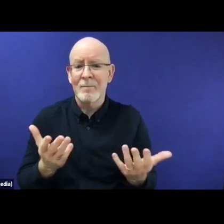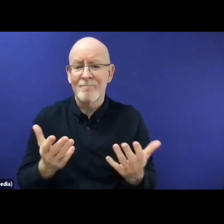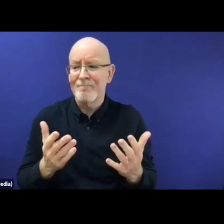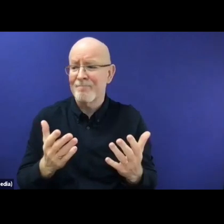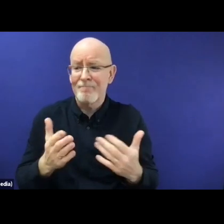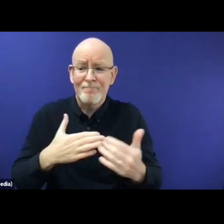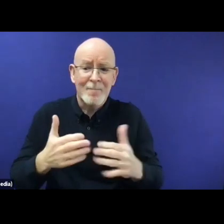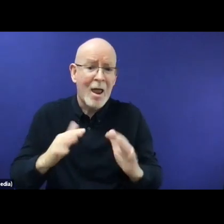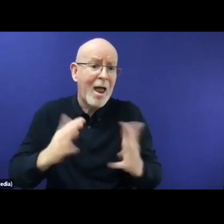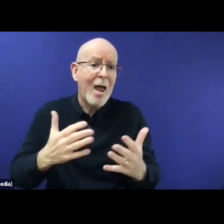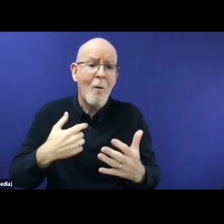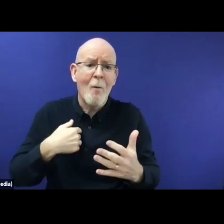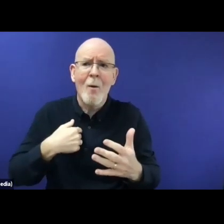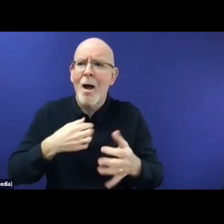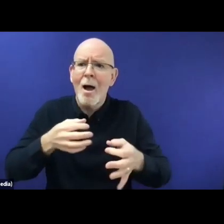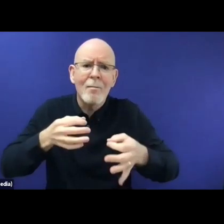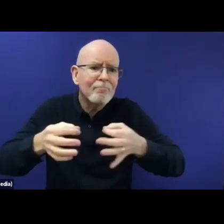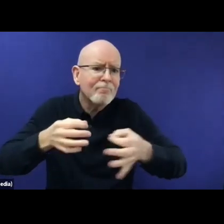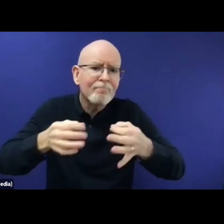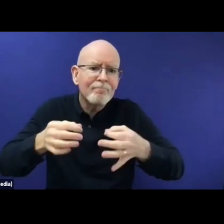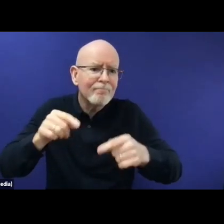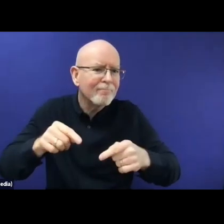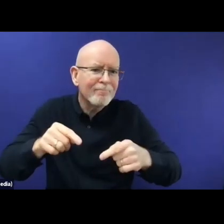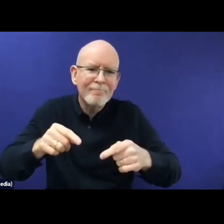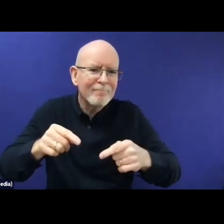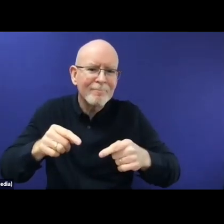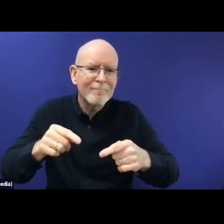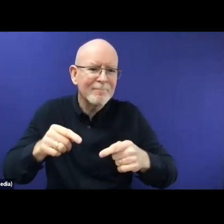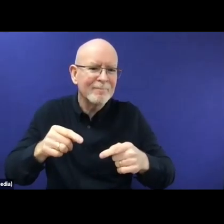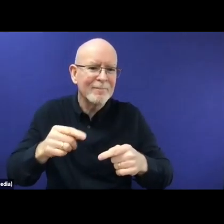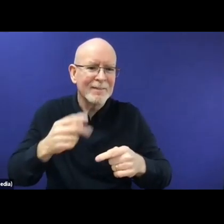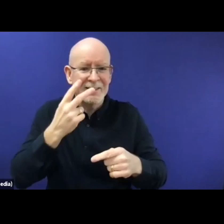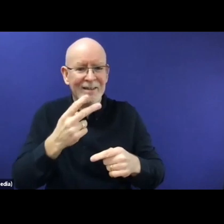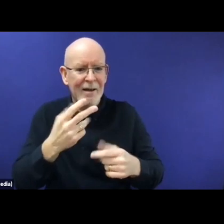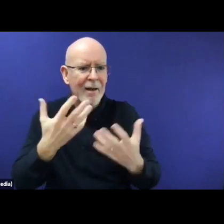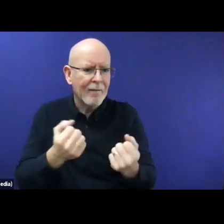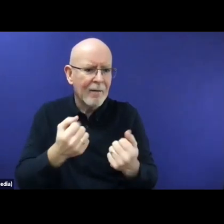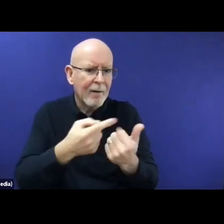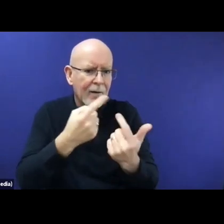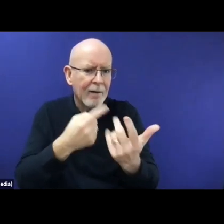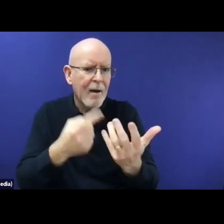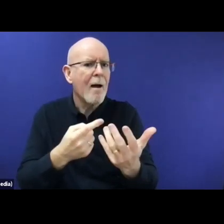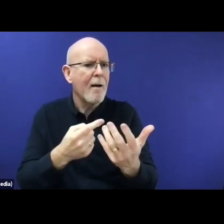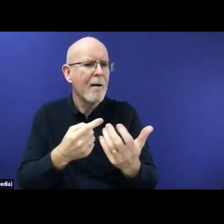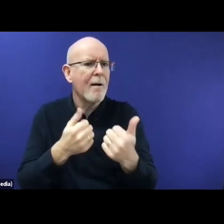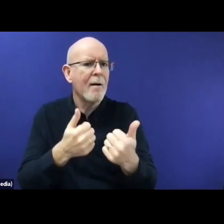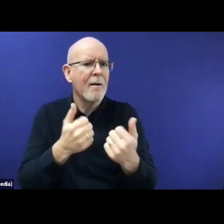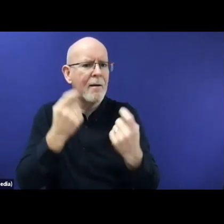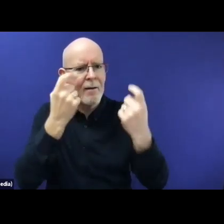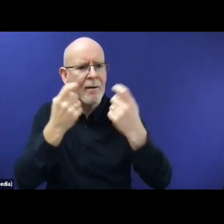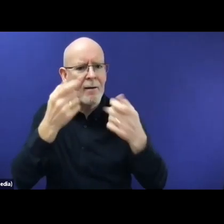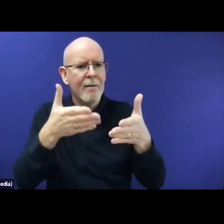But I think we should be careful also not to overclaim sometimes protection. And here I go a bit with Marc Dubois, who I